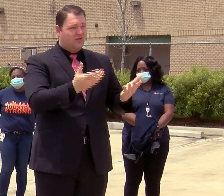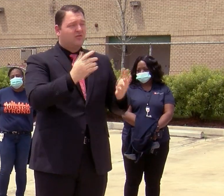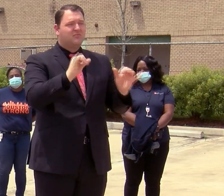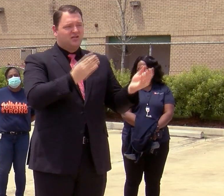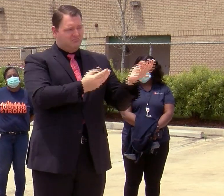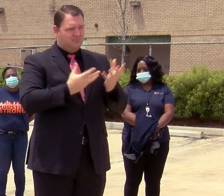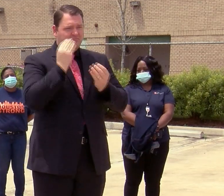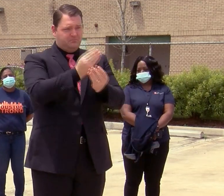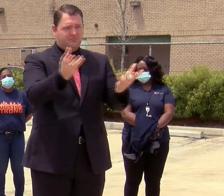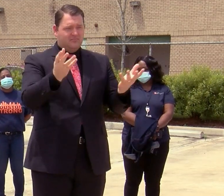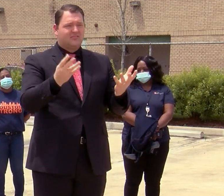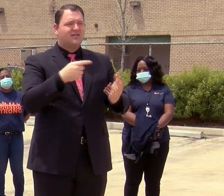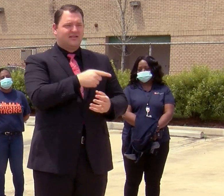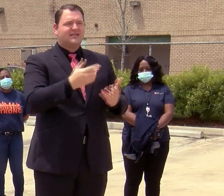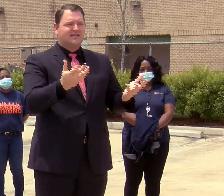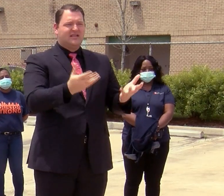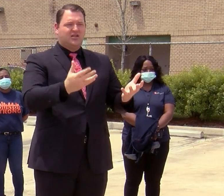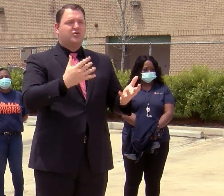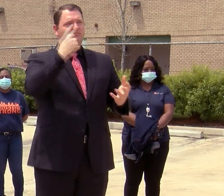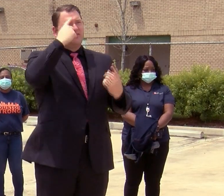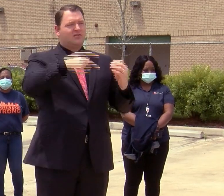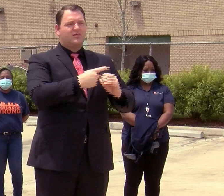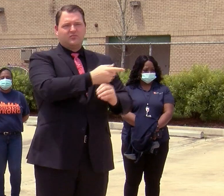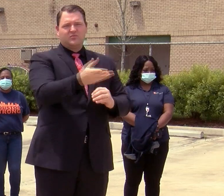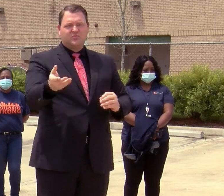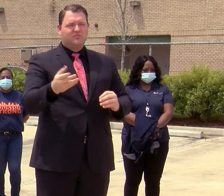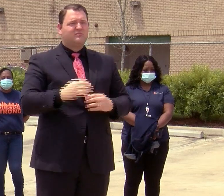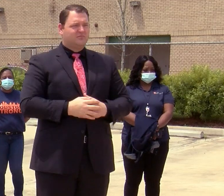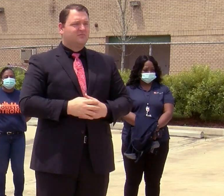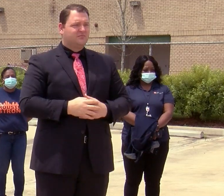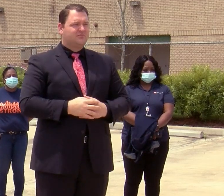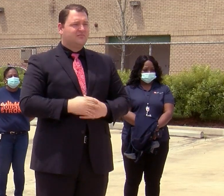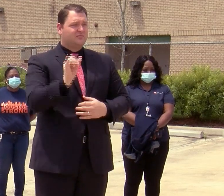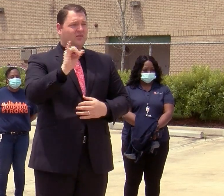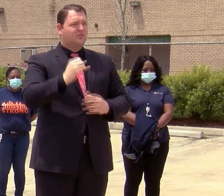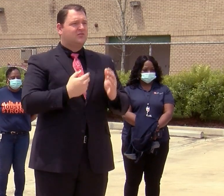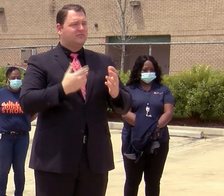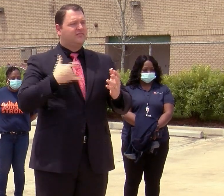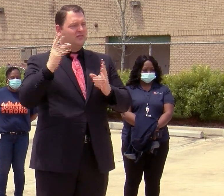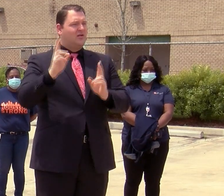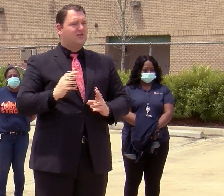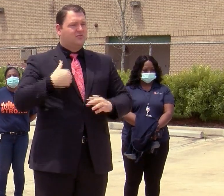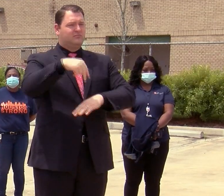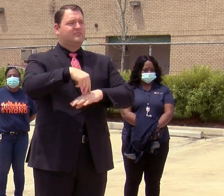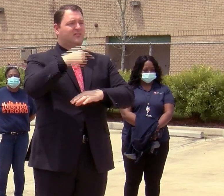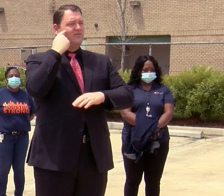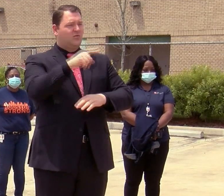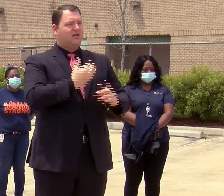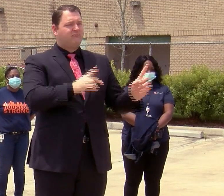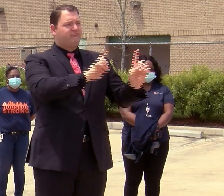have you know that he is here in spirit. And I'm honored to stand for him at this time and with